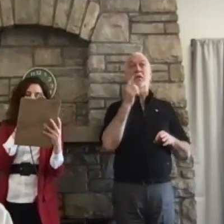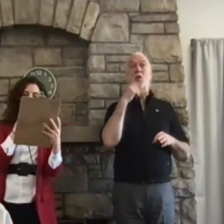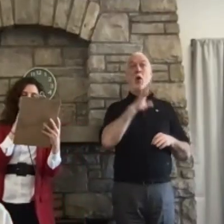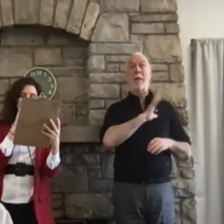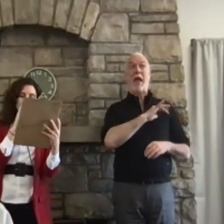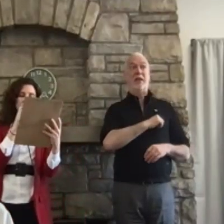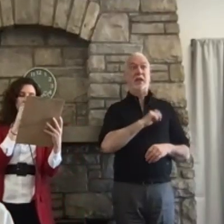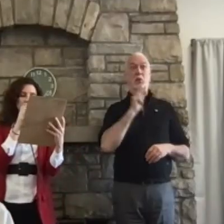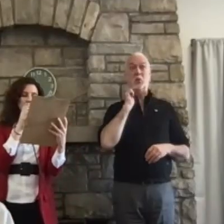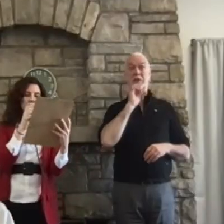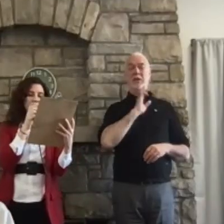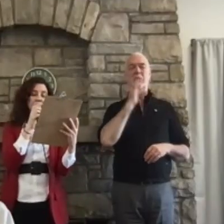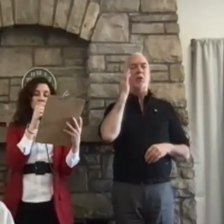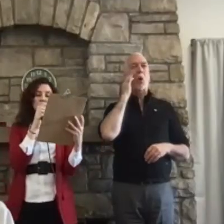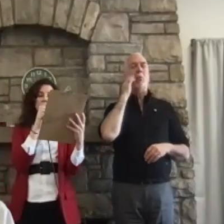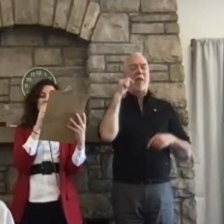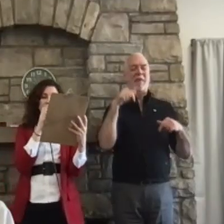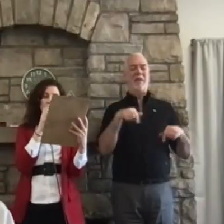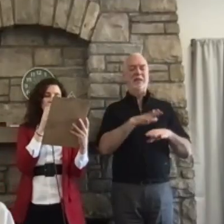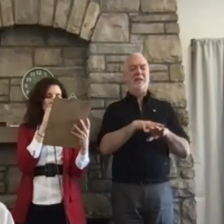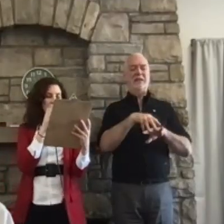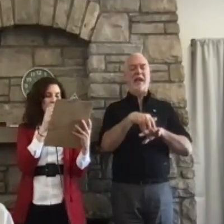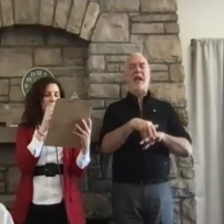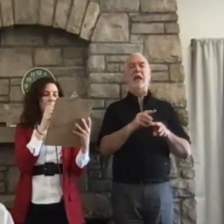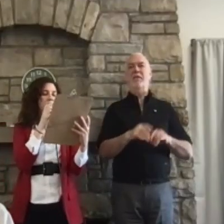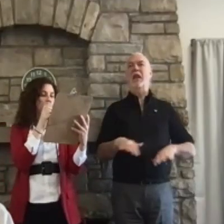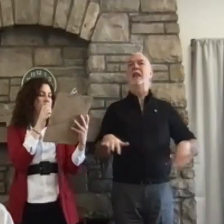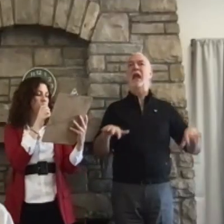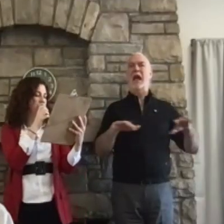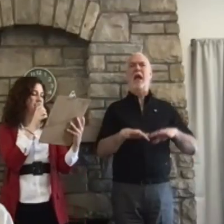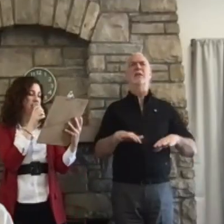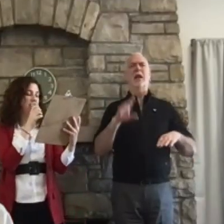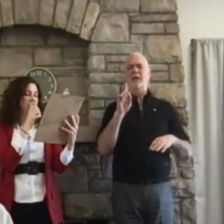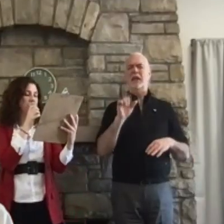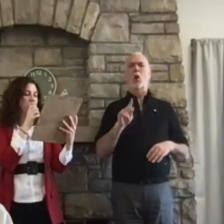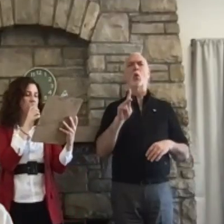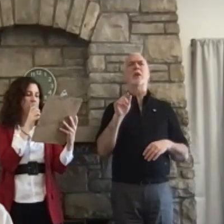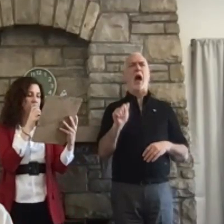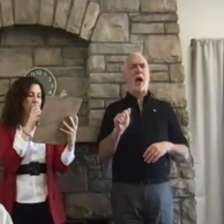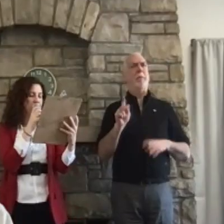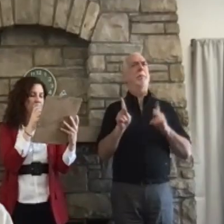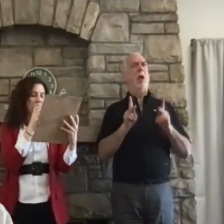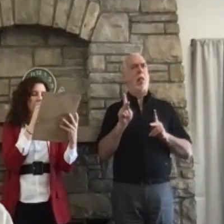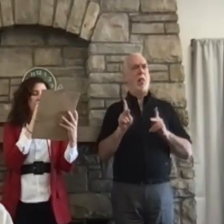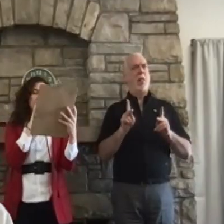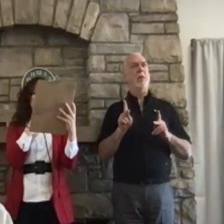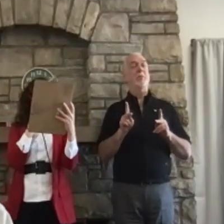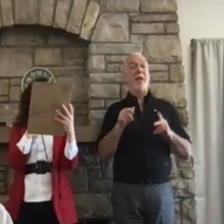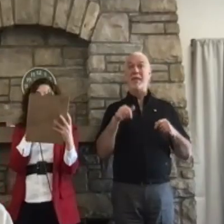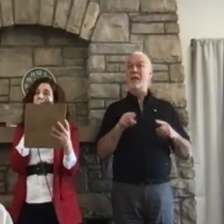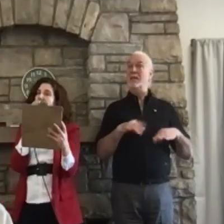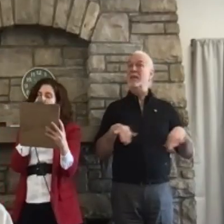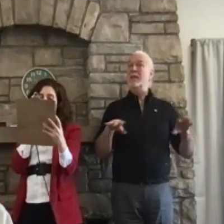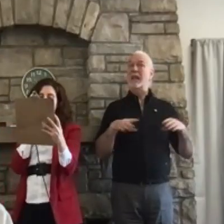that we're gathering on the sacred, traditional, ancestral, and contemporary lands of the Dakota Oyate, the Dakota people. This land